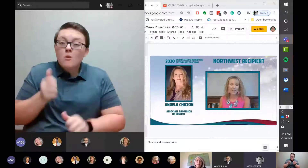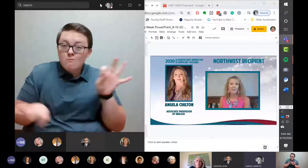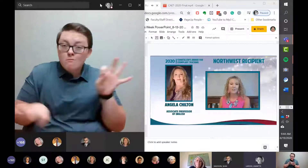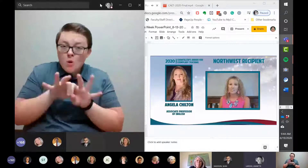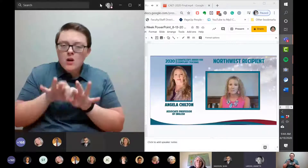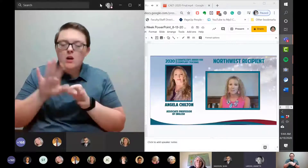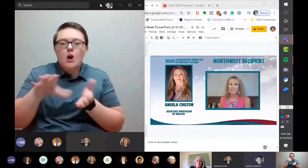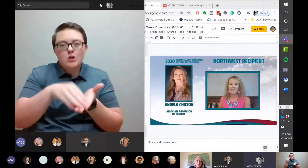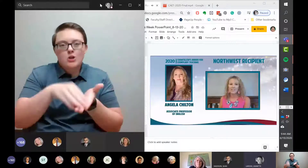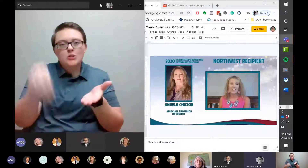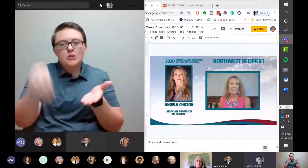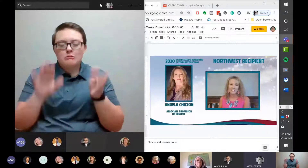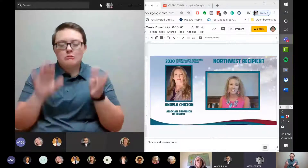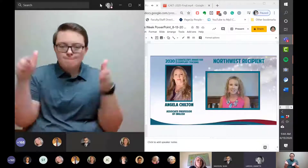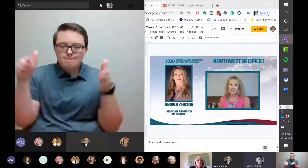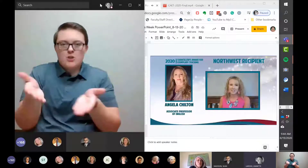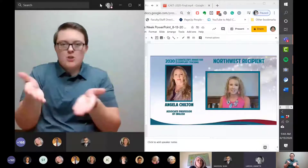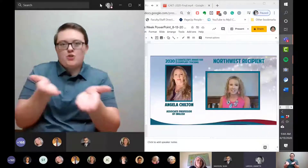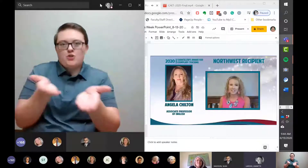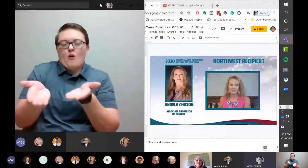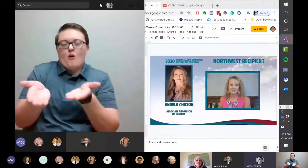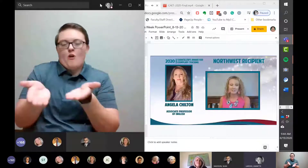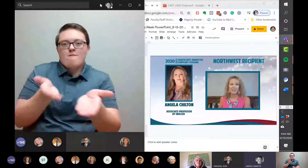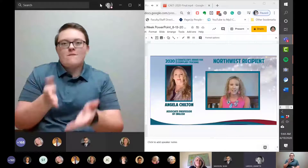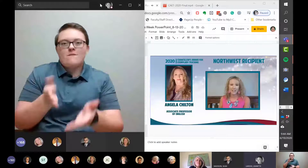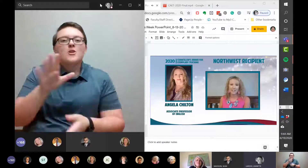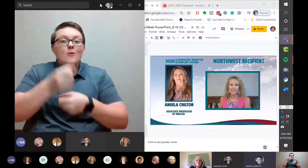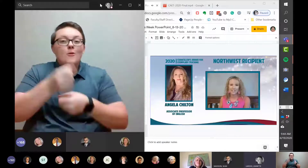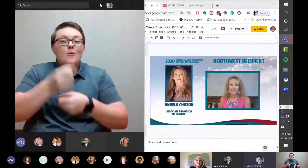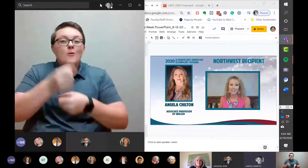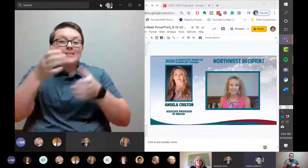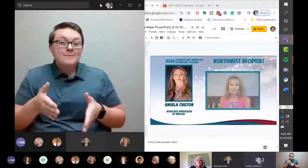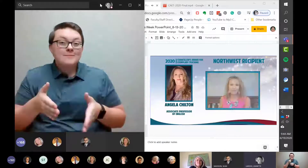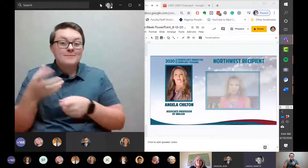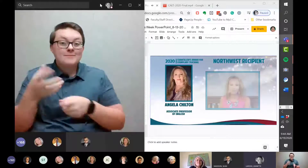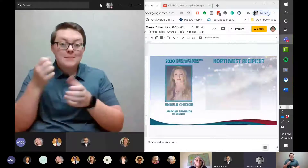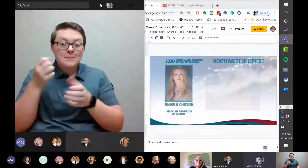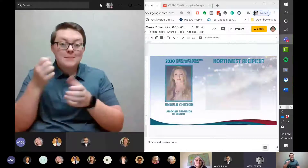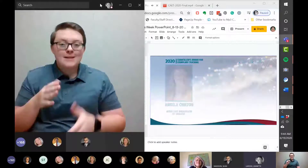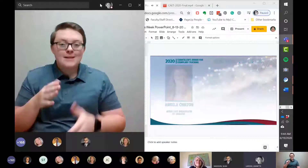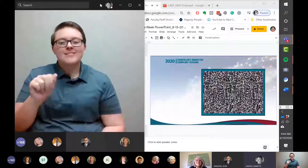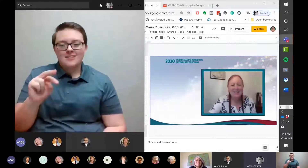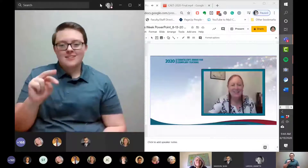dedication. Your recipient is Angela Chilton. Congratulations, Angela.